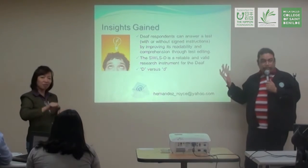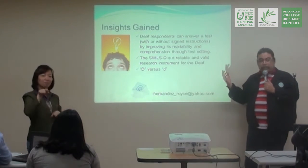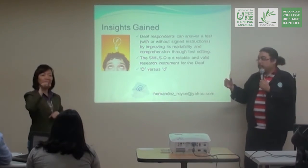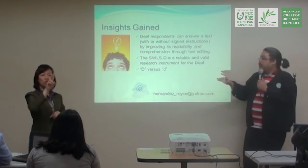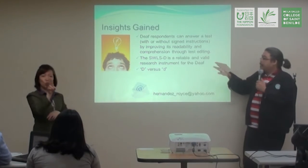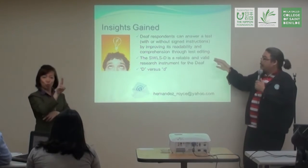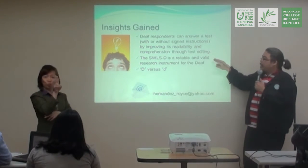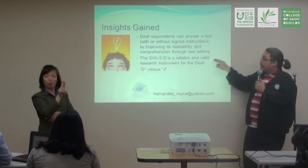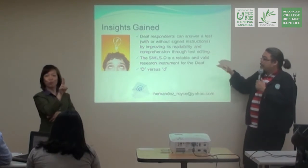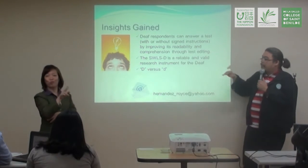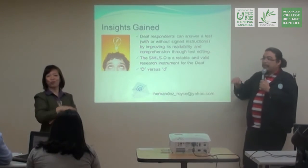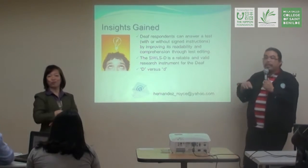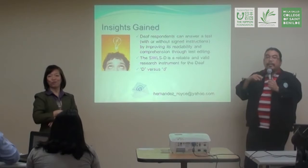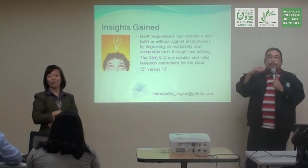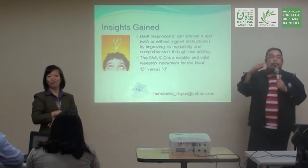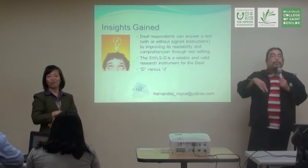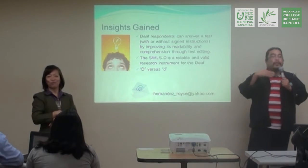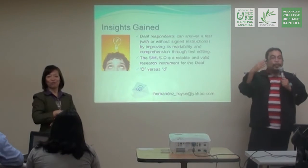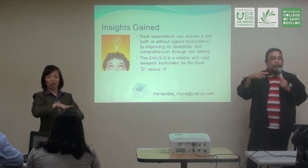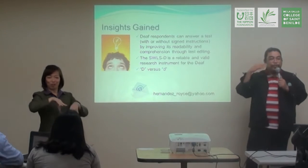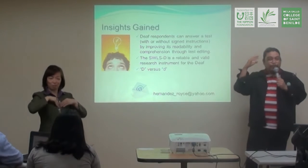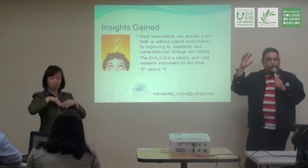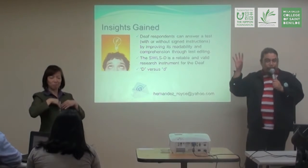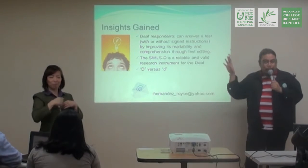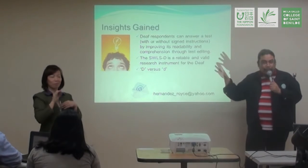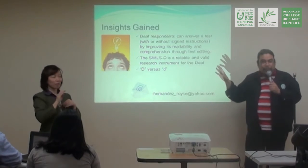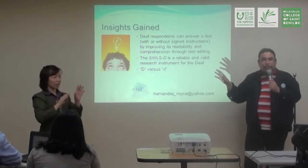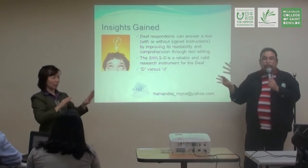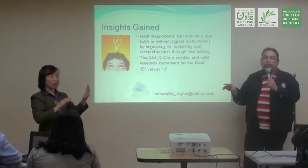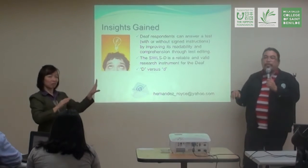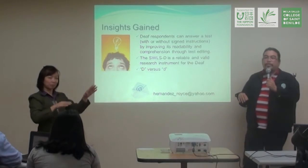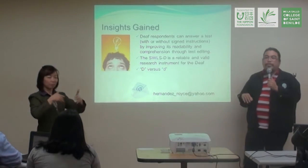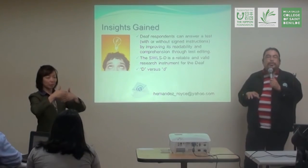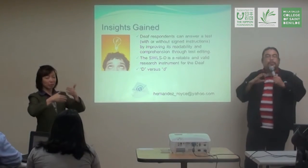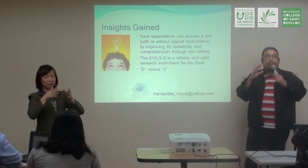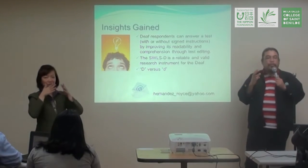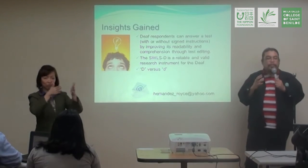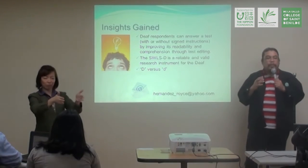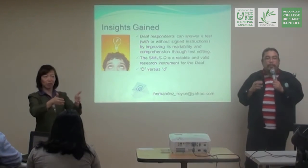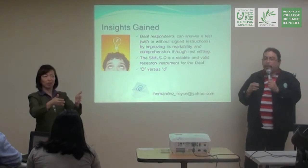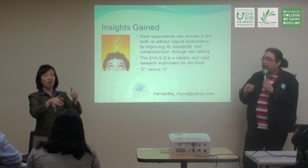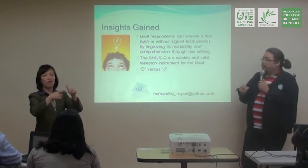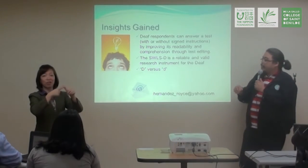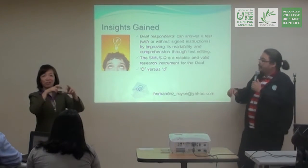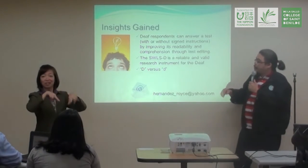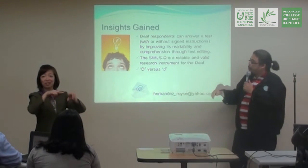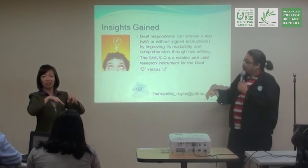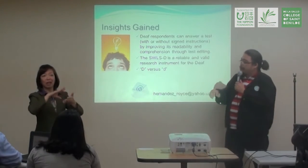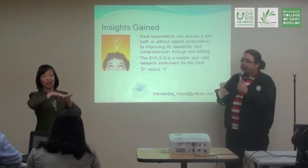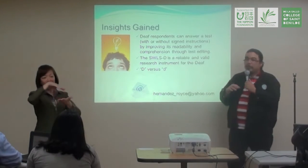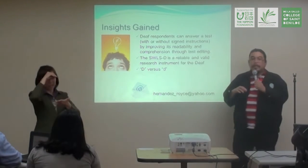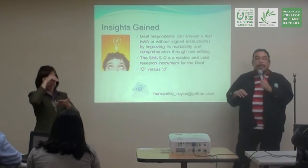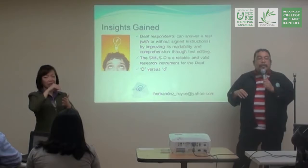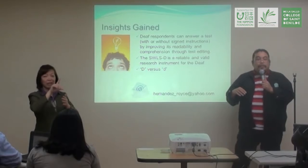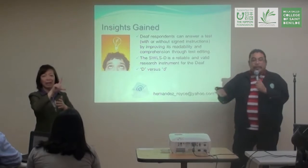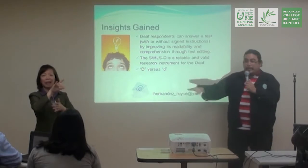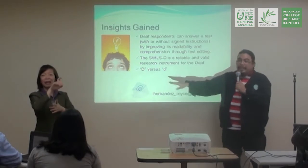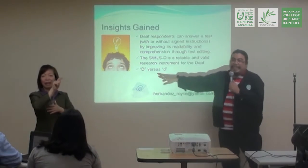basically. And then through my course of doing this simple research, it was the first time I got literature